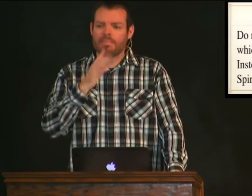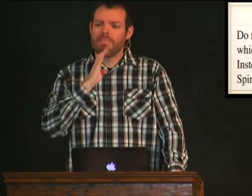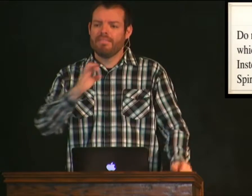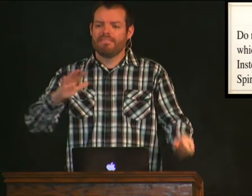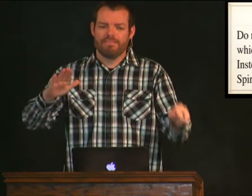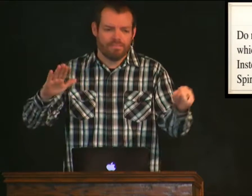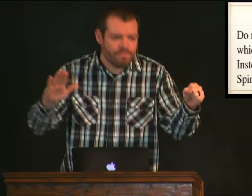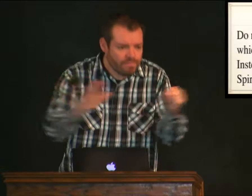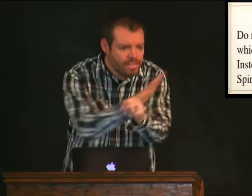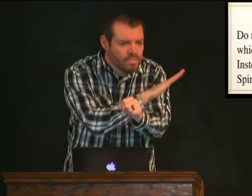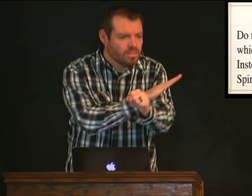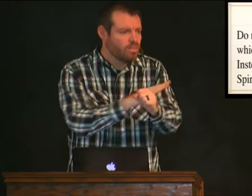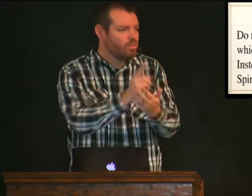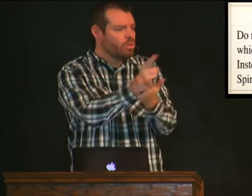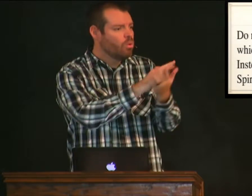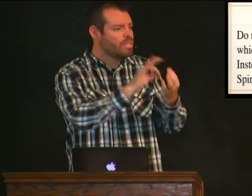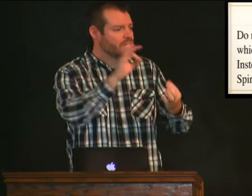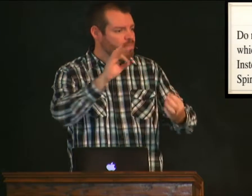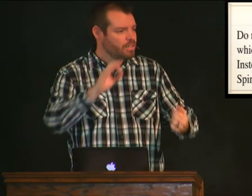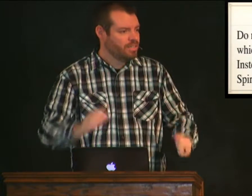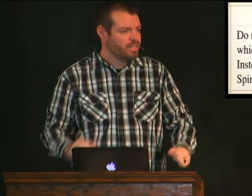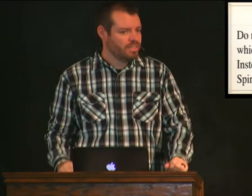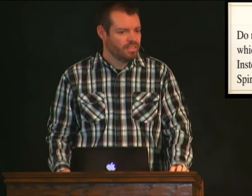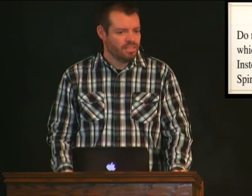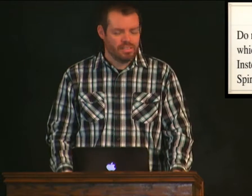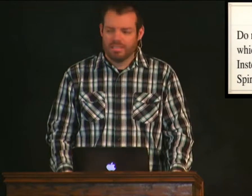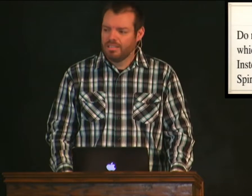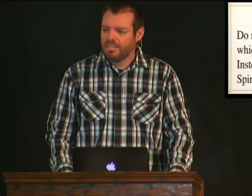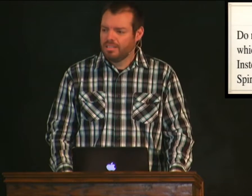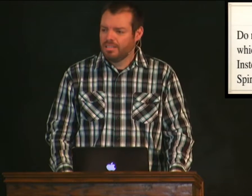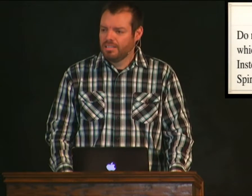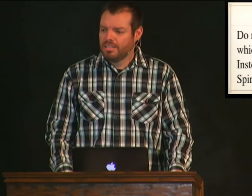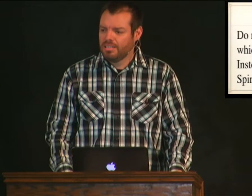But say, be filled. Spirit.